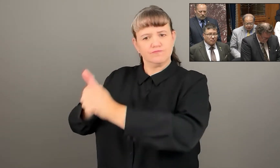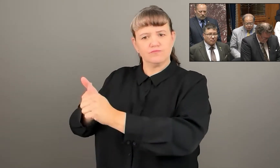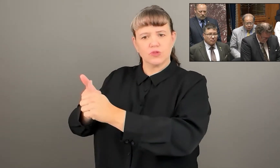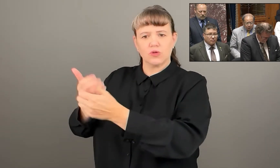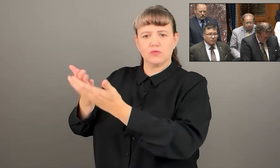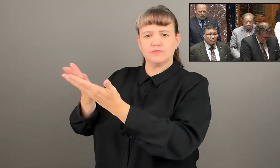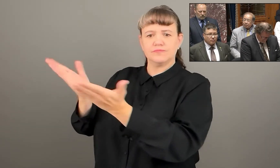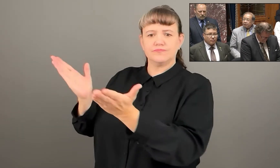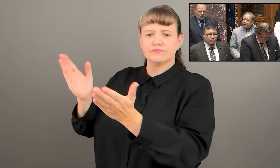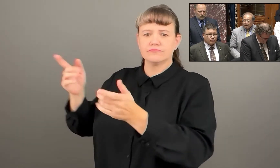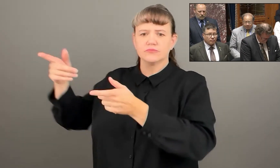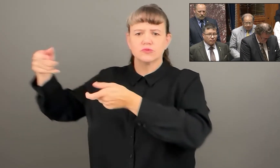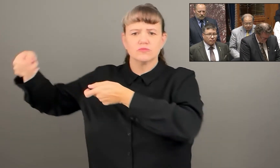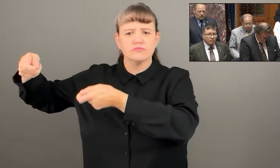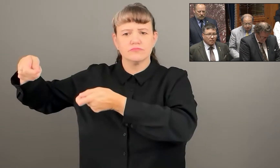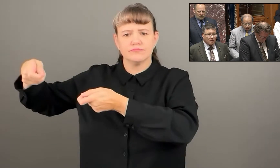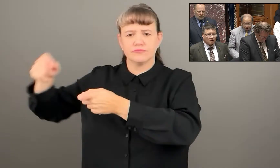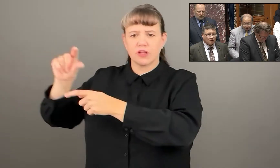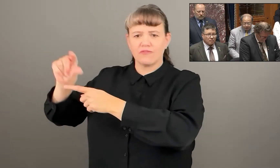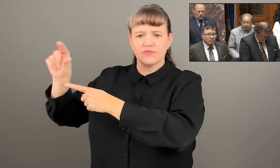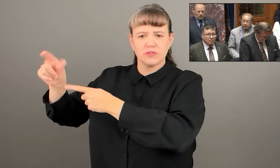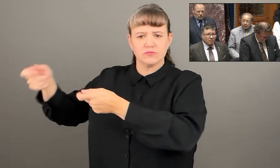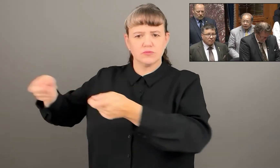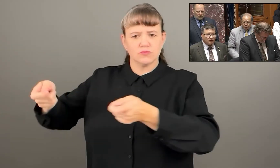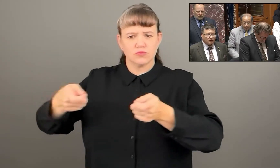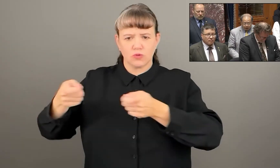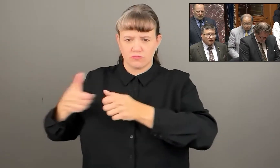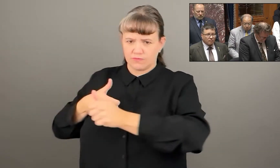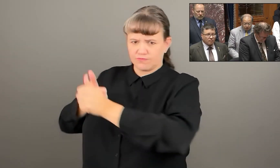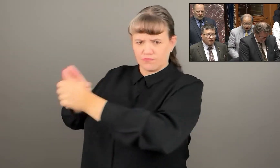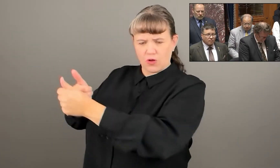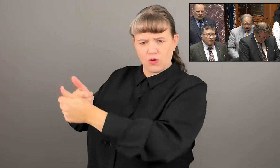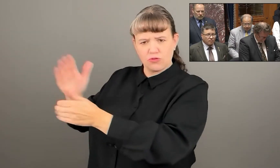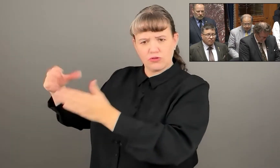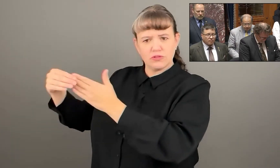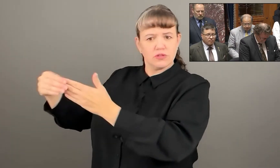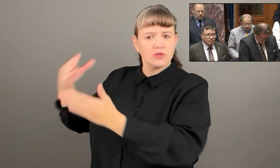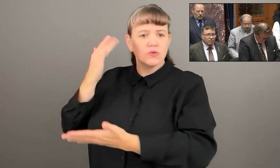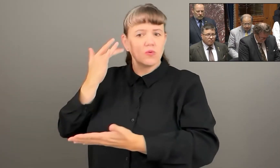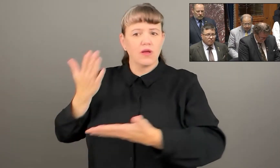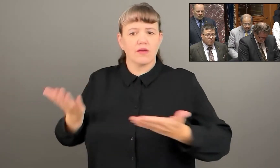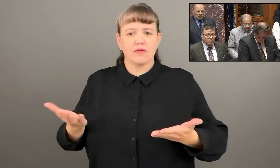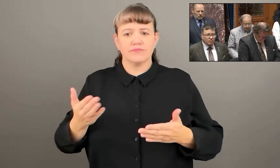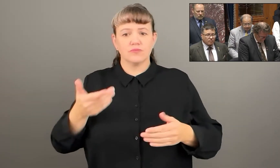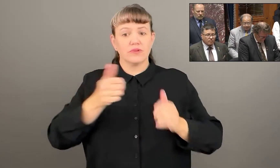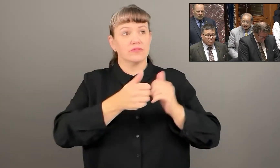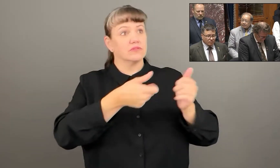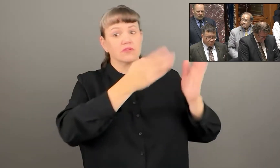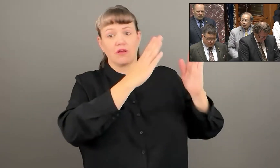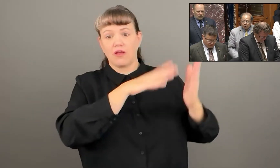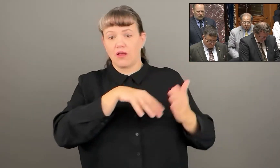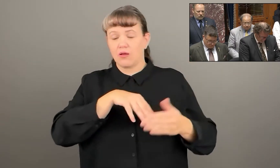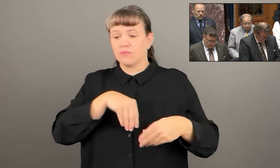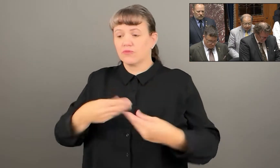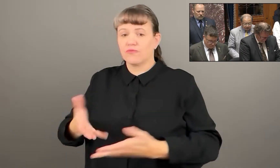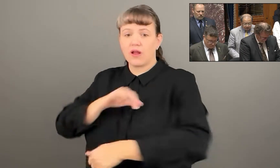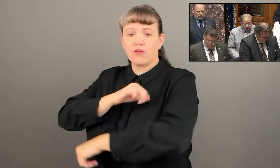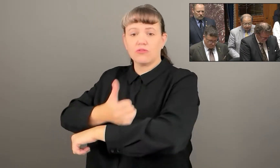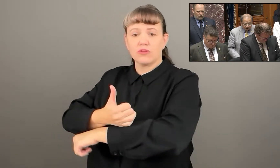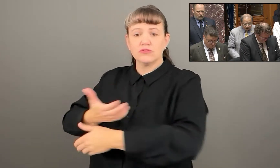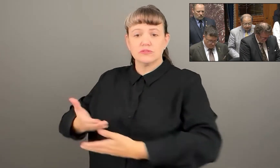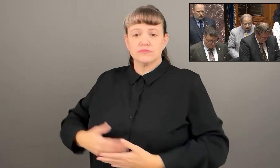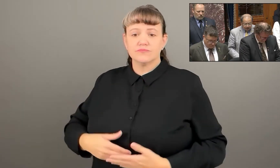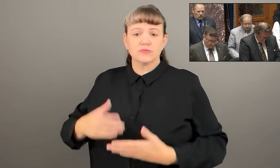for there's no authority except from God, and those authorities that exist